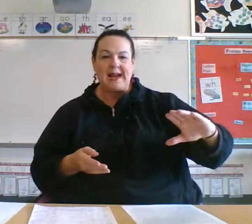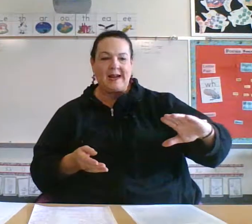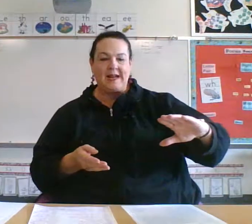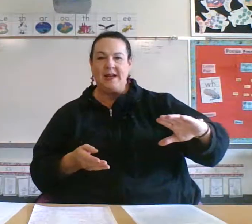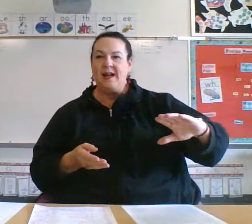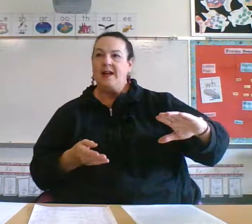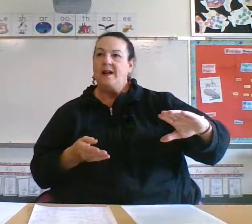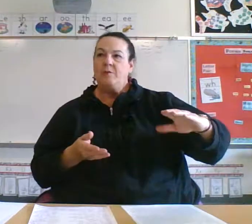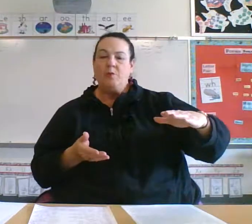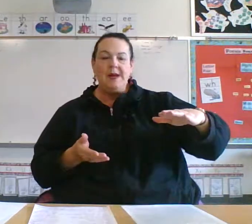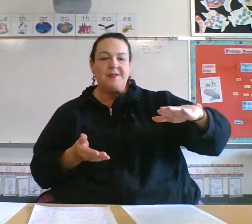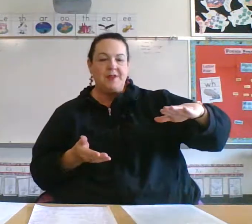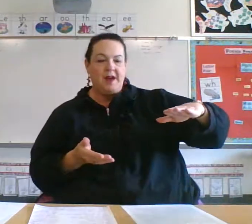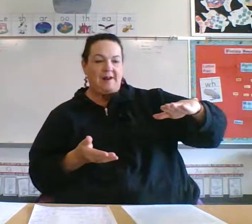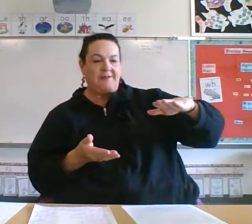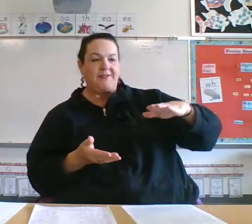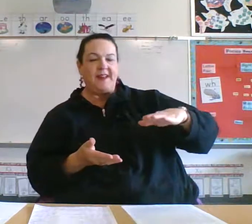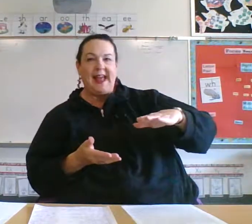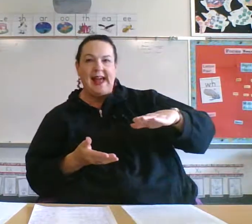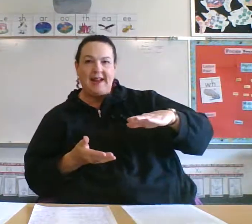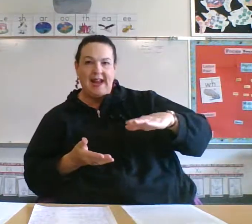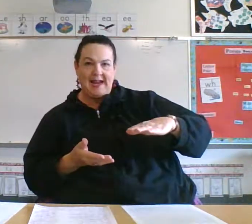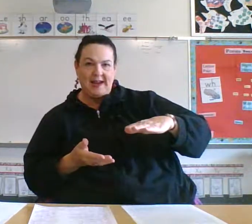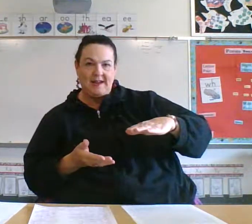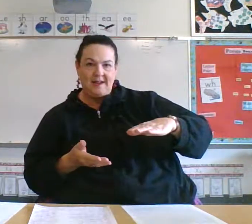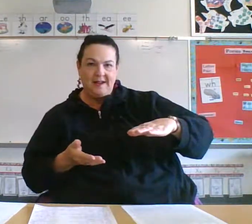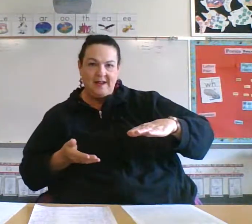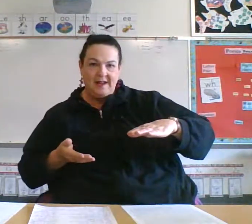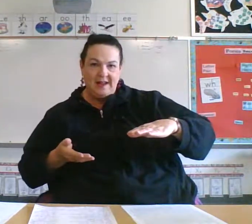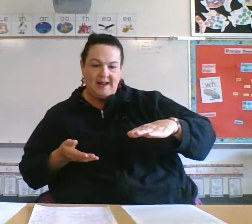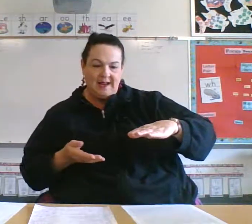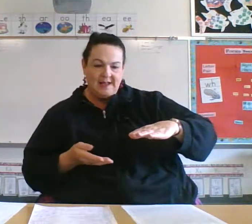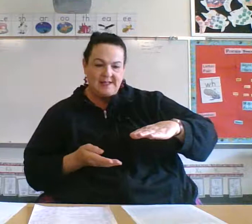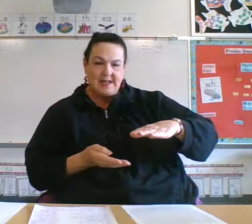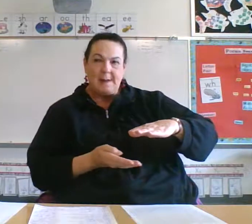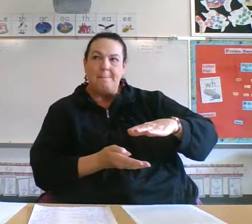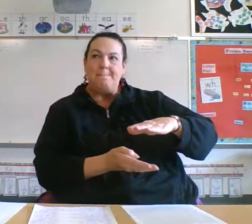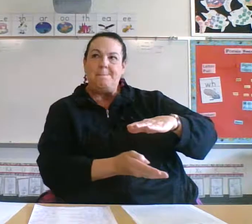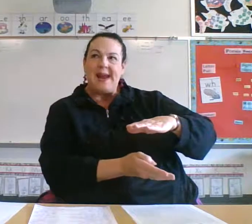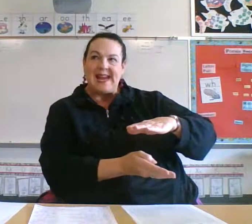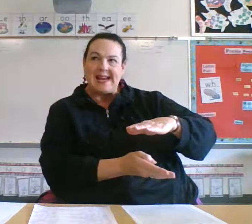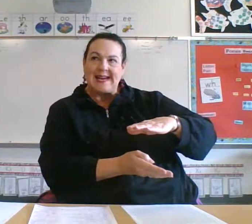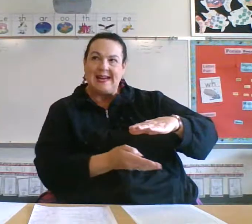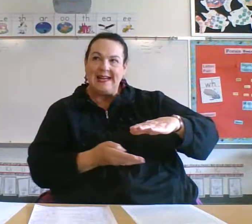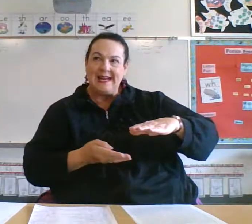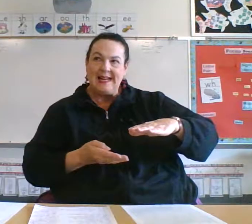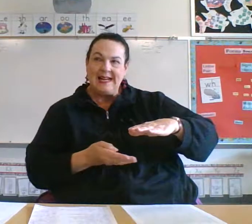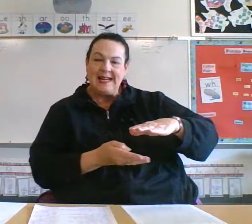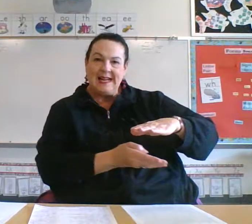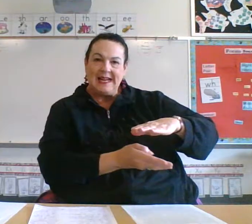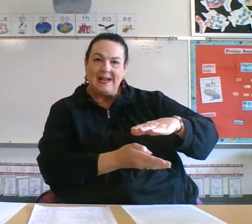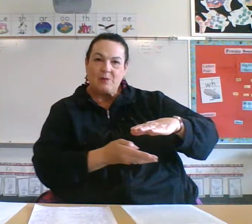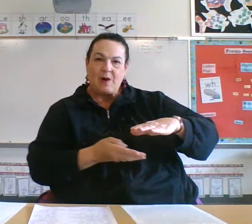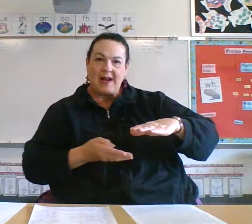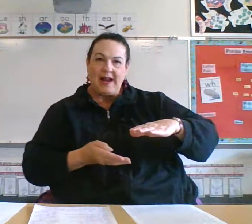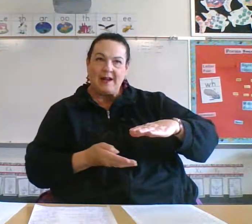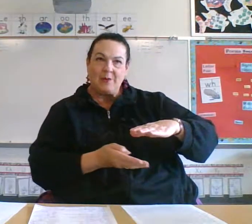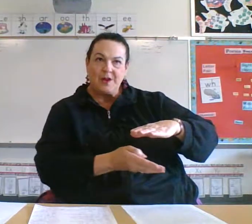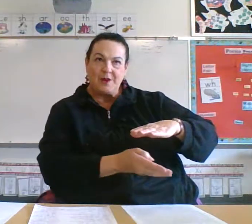Bank. With a flat hand is bake. Right hand going under.